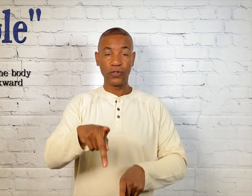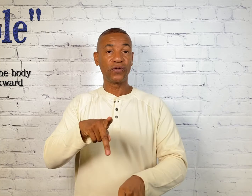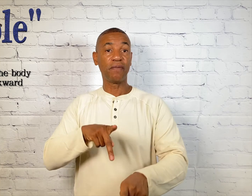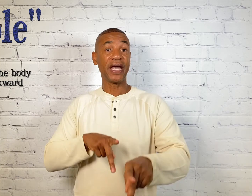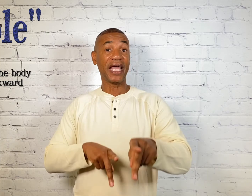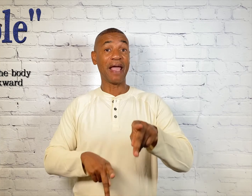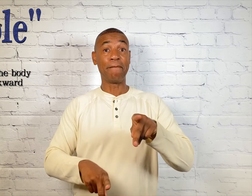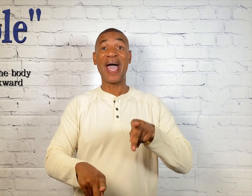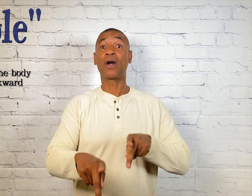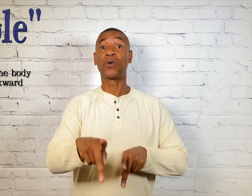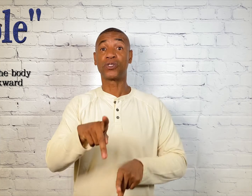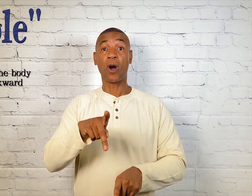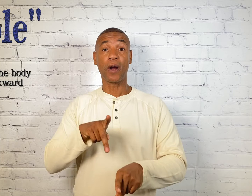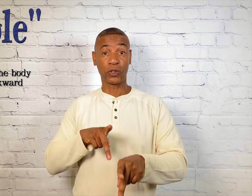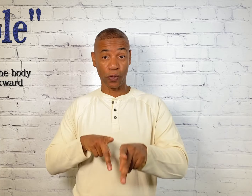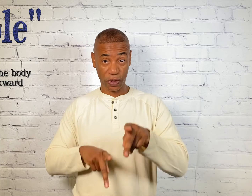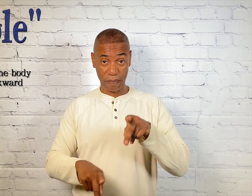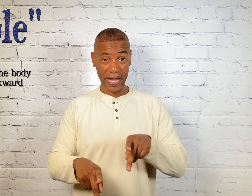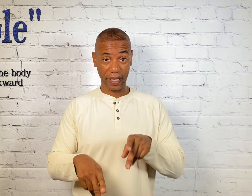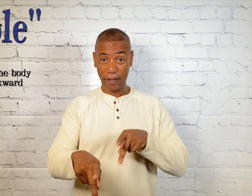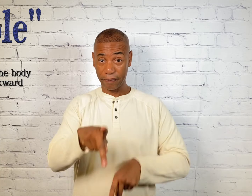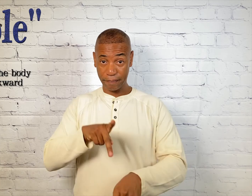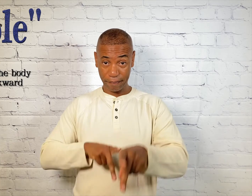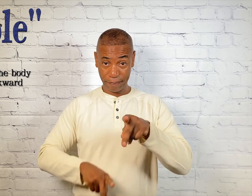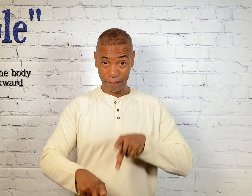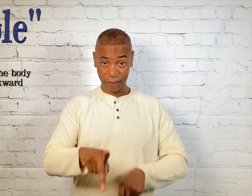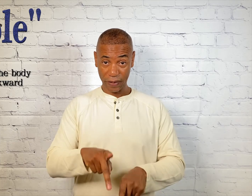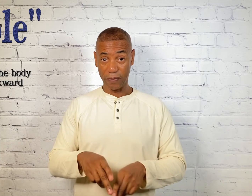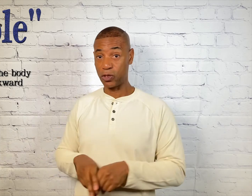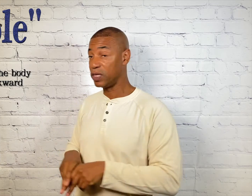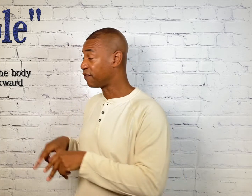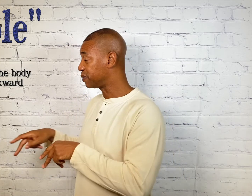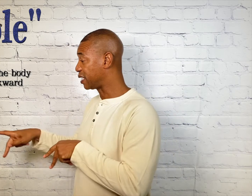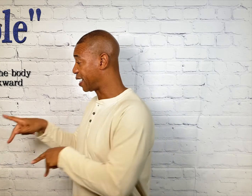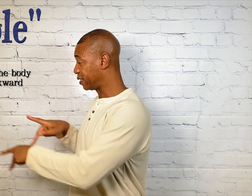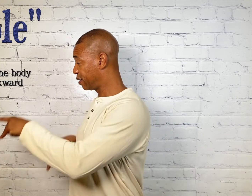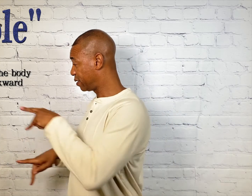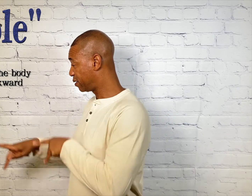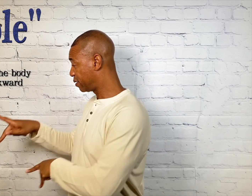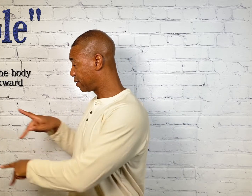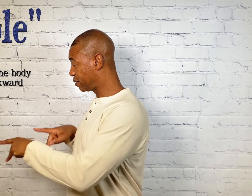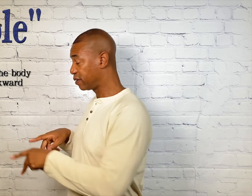them in a backwards arc towards the body. Let me show you that from the side.